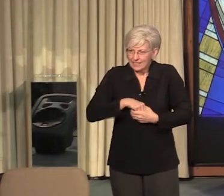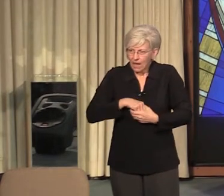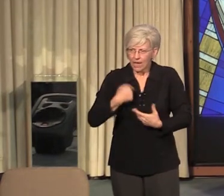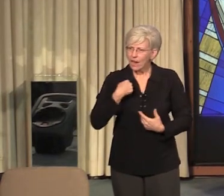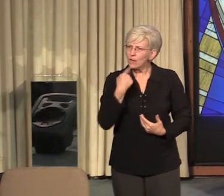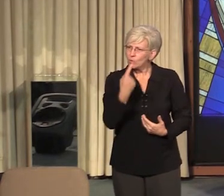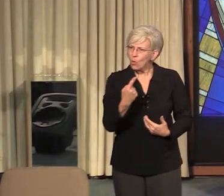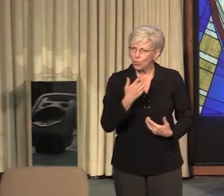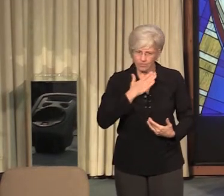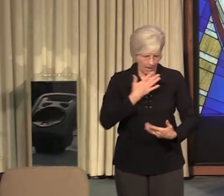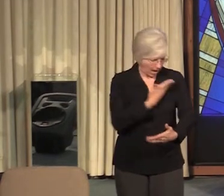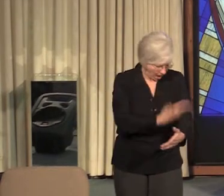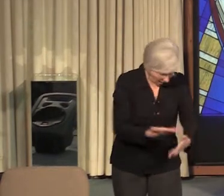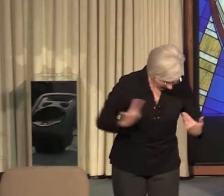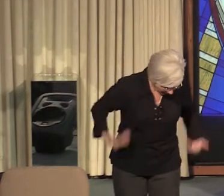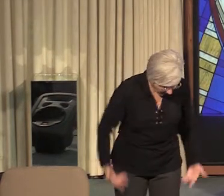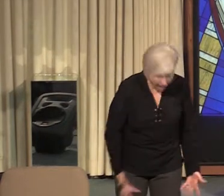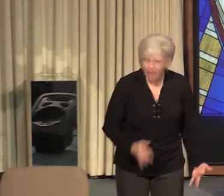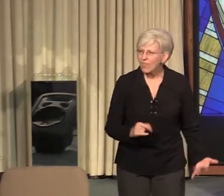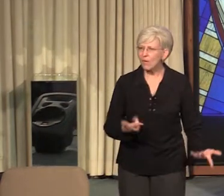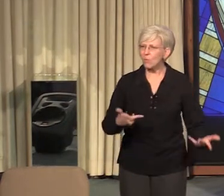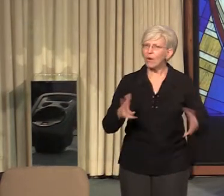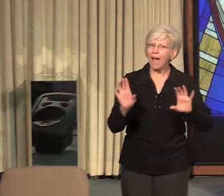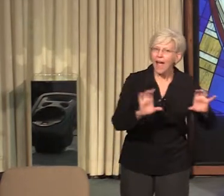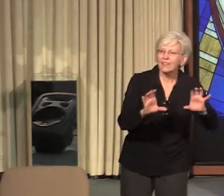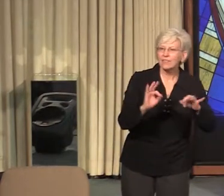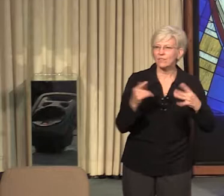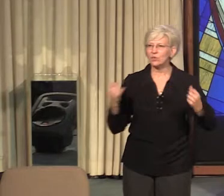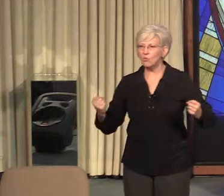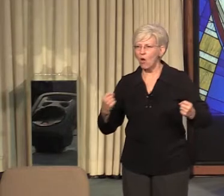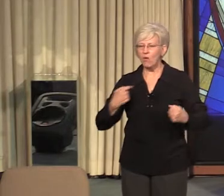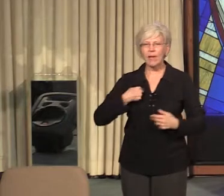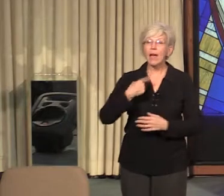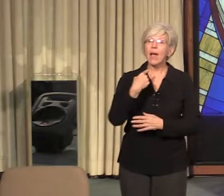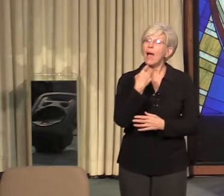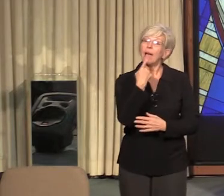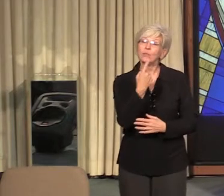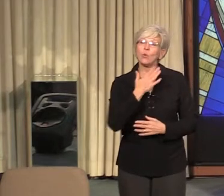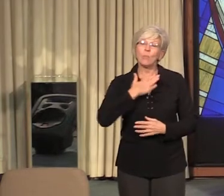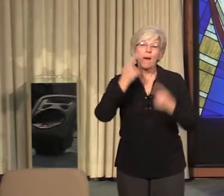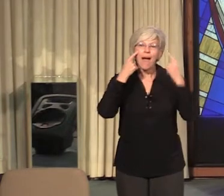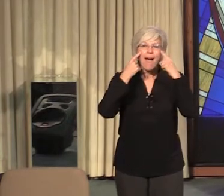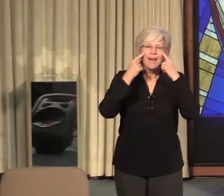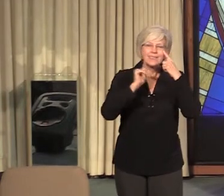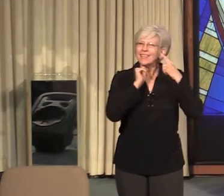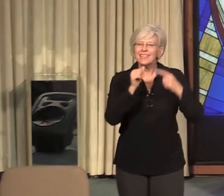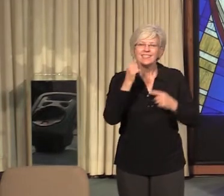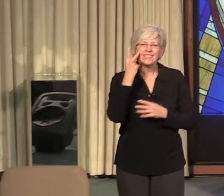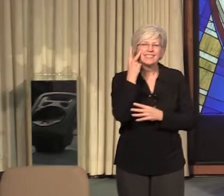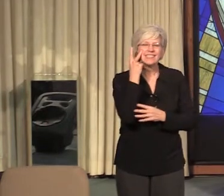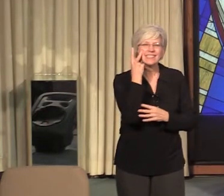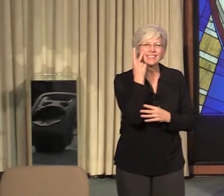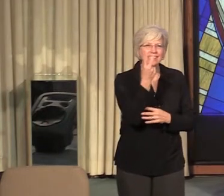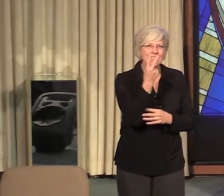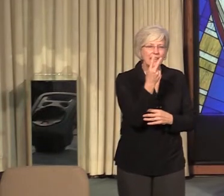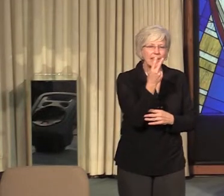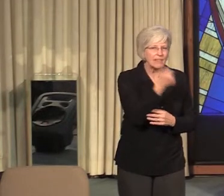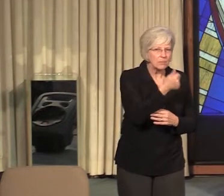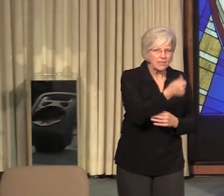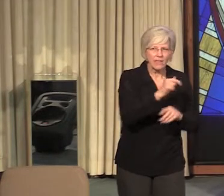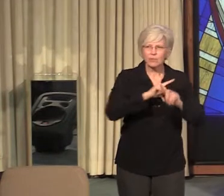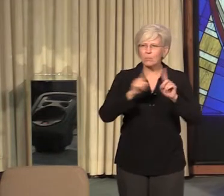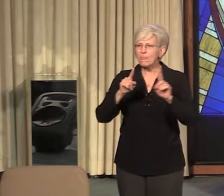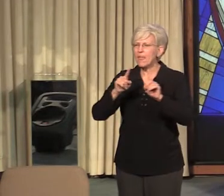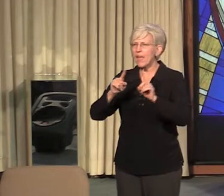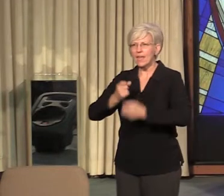strong. I told my eyes that they did not see of themselves, but that they expressed the sight of spirit,